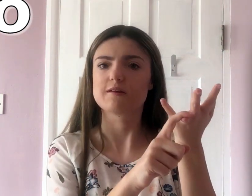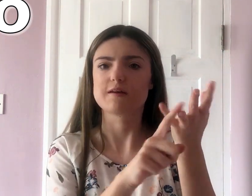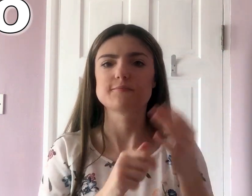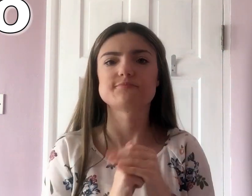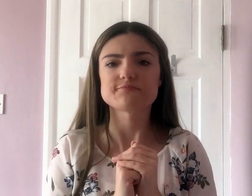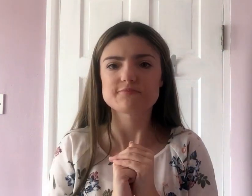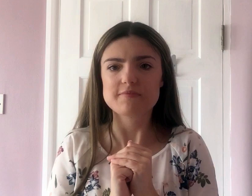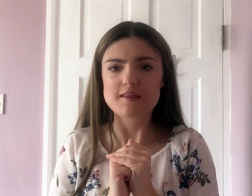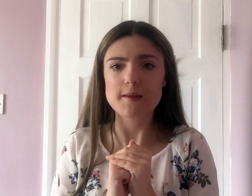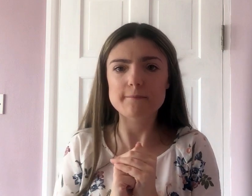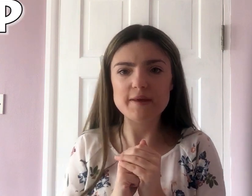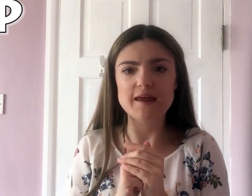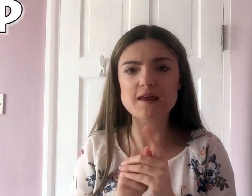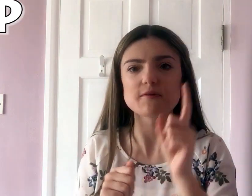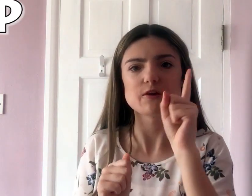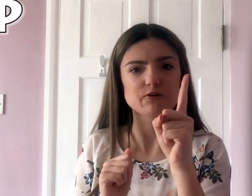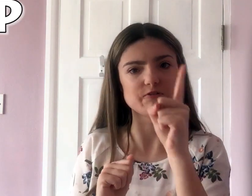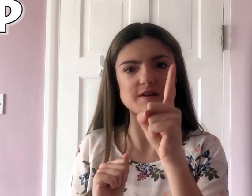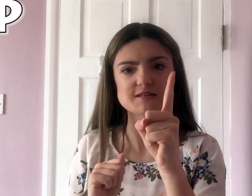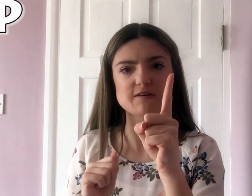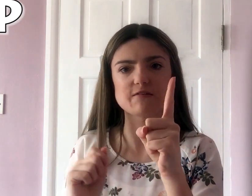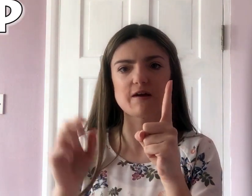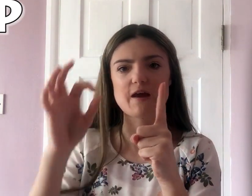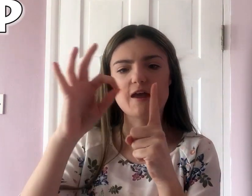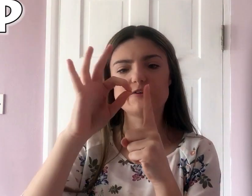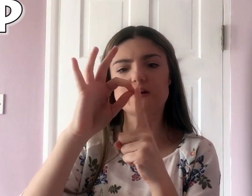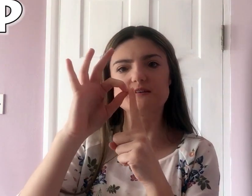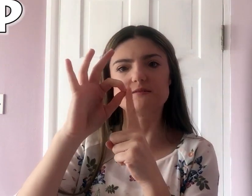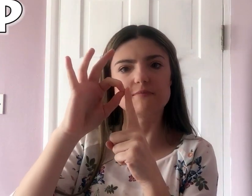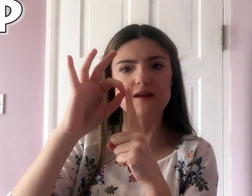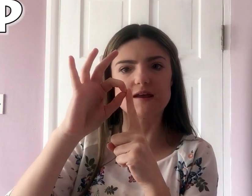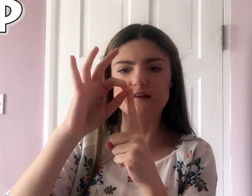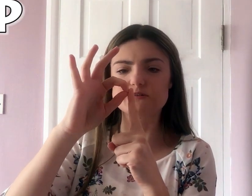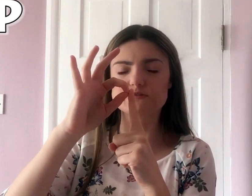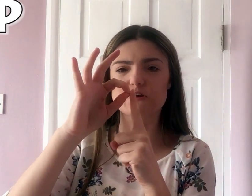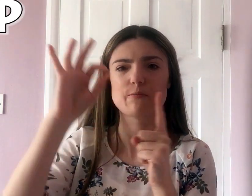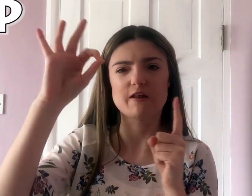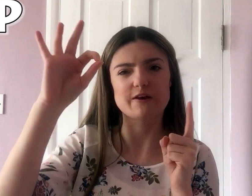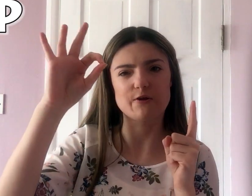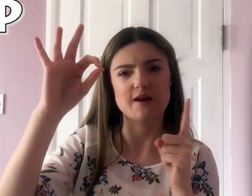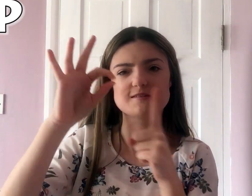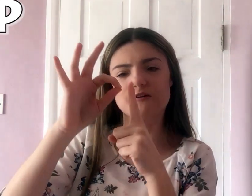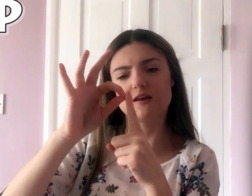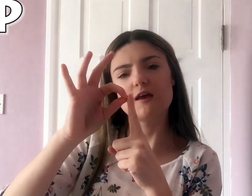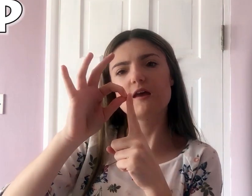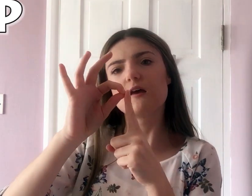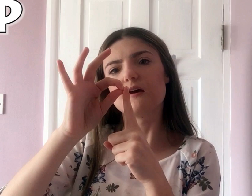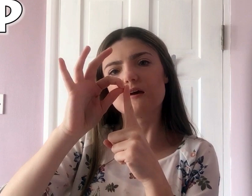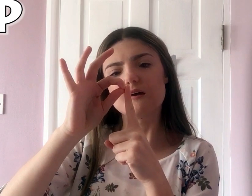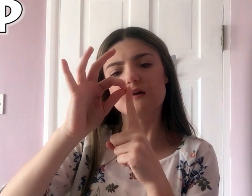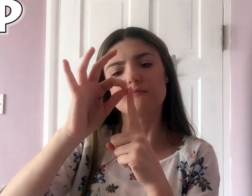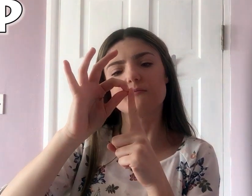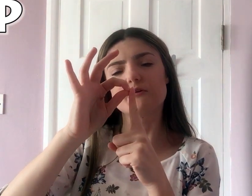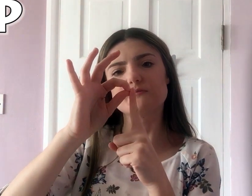that. And P, you've got your index finger out and you're going to make a little circle, a bit like an OK sign, but put them